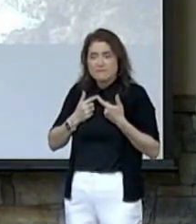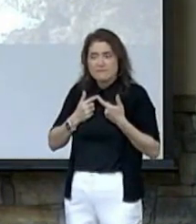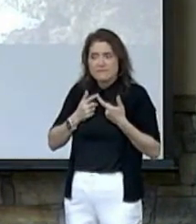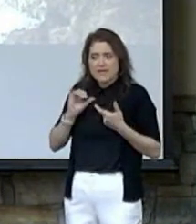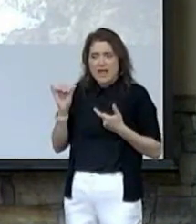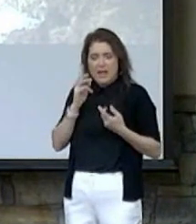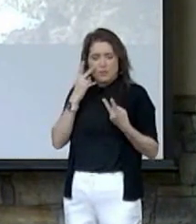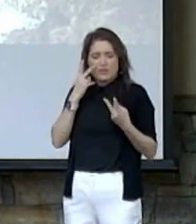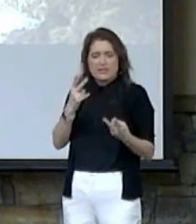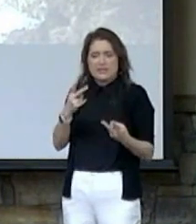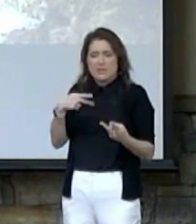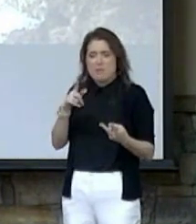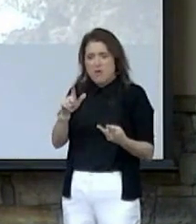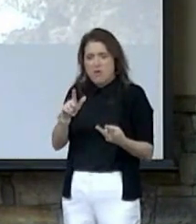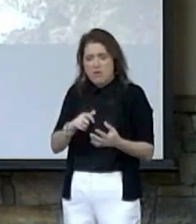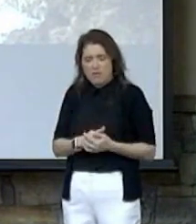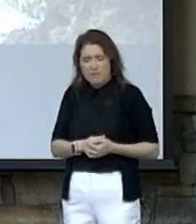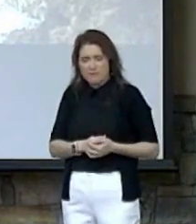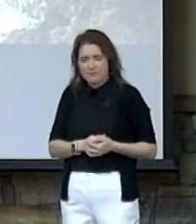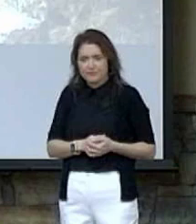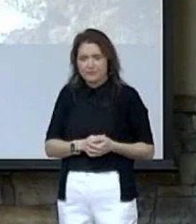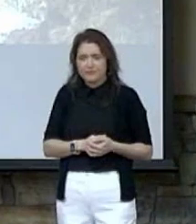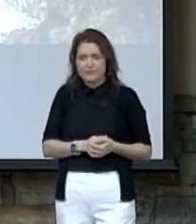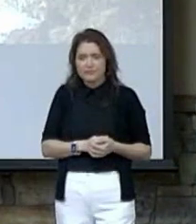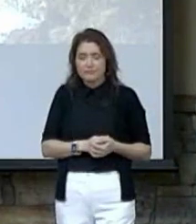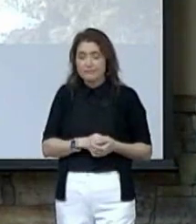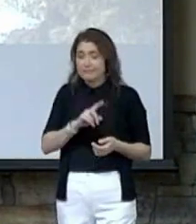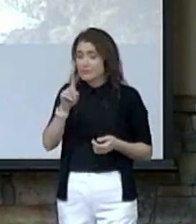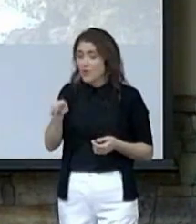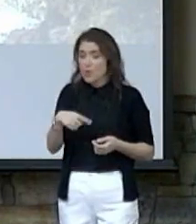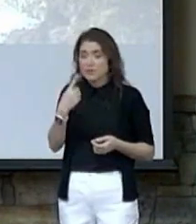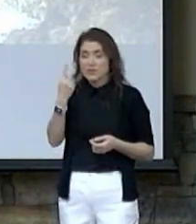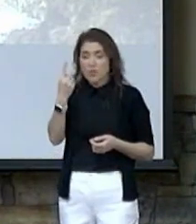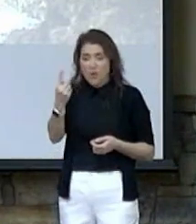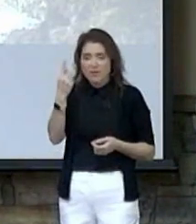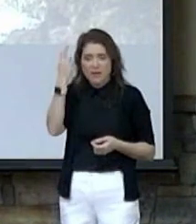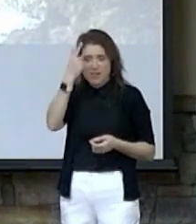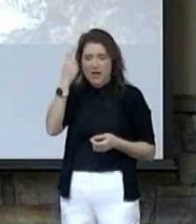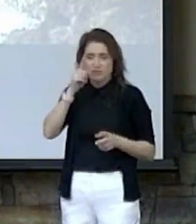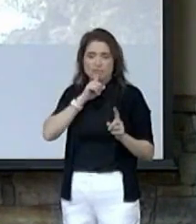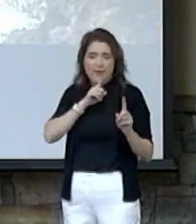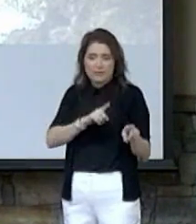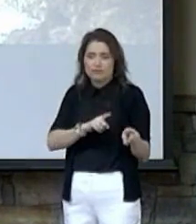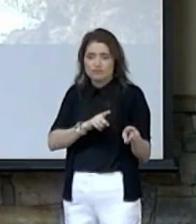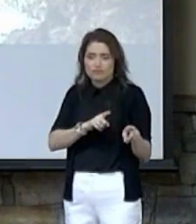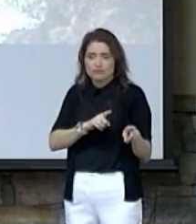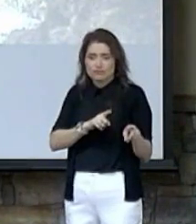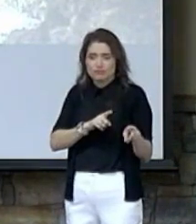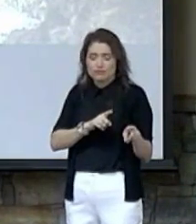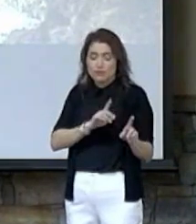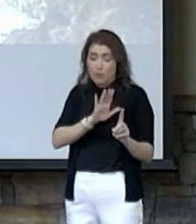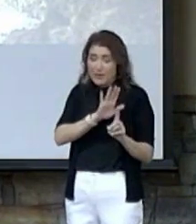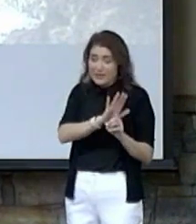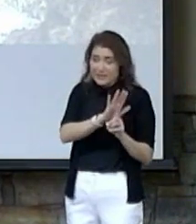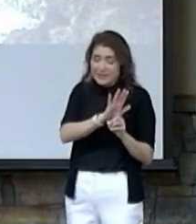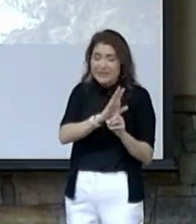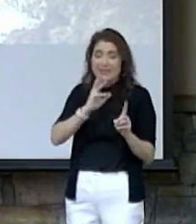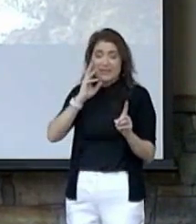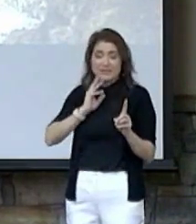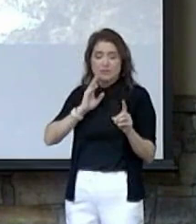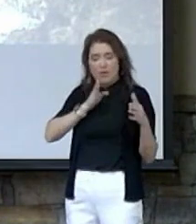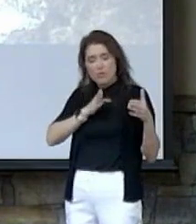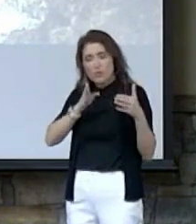like we see in Paul? There's only one logical answer. What he experienced on the